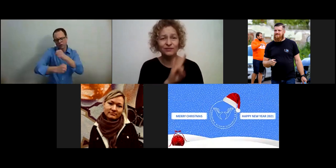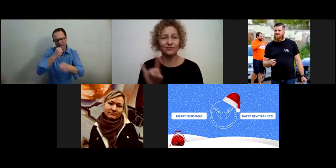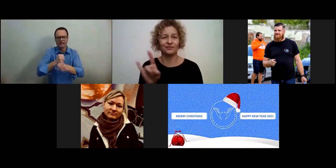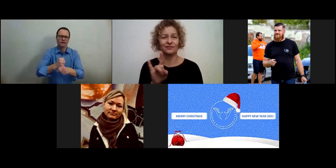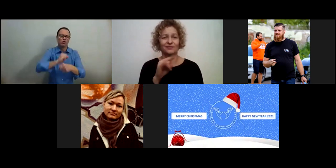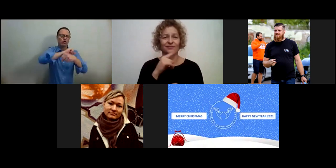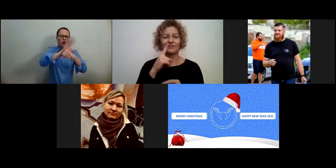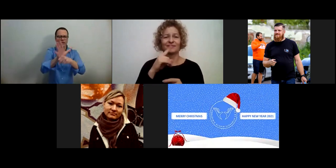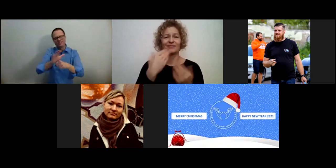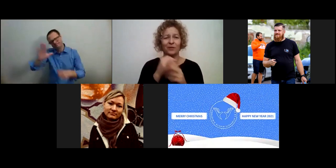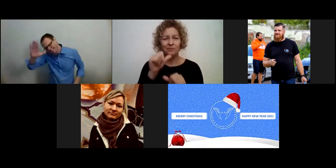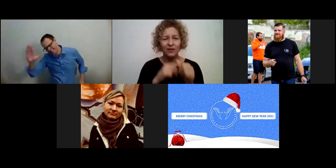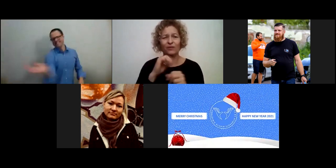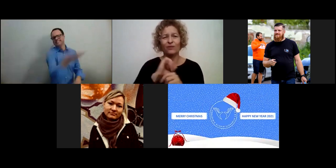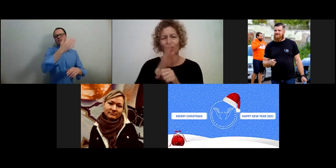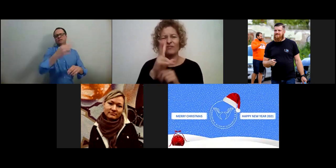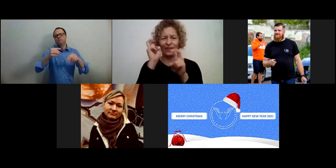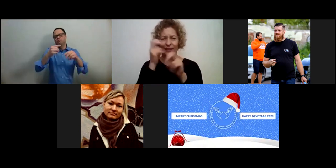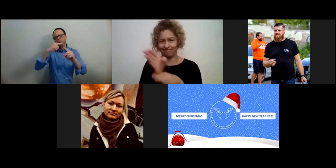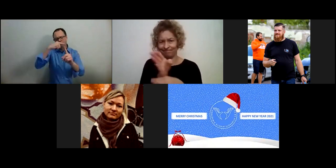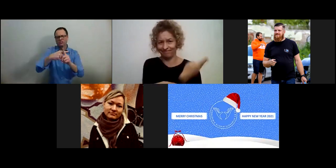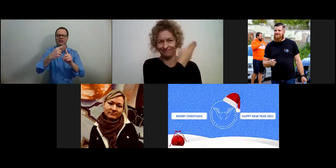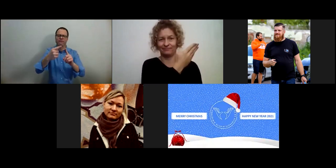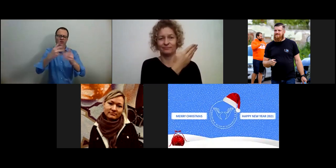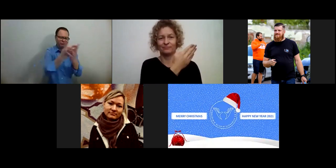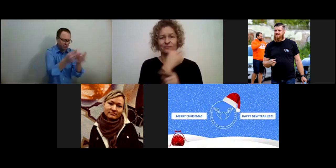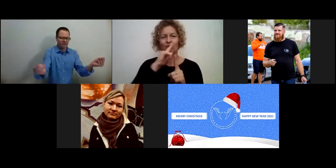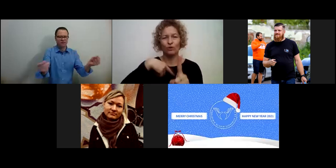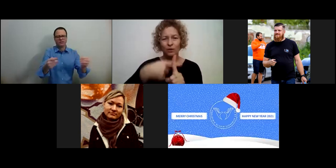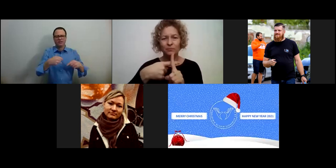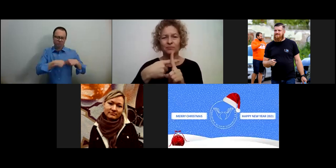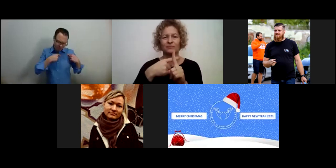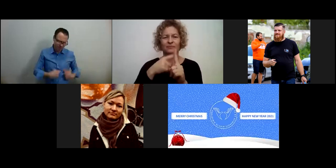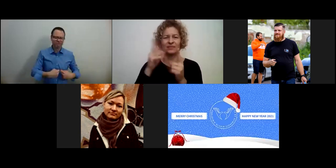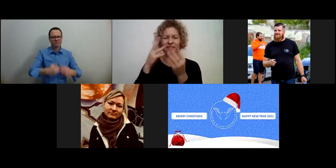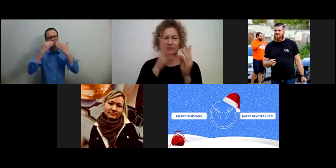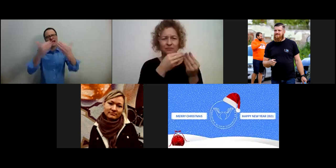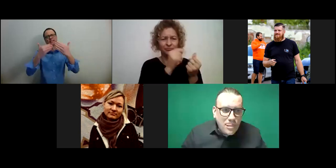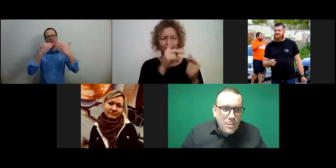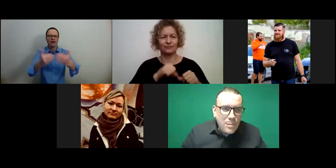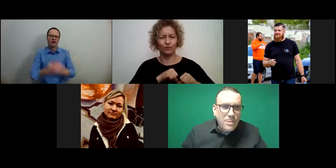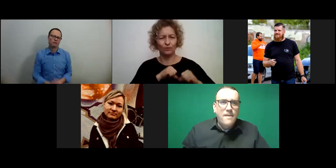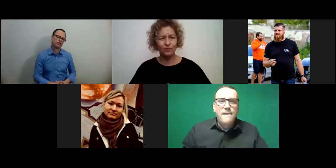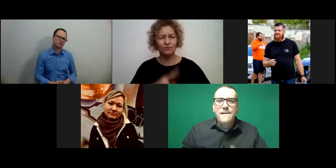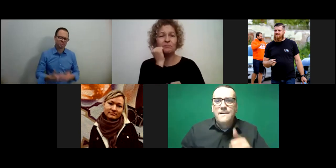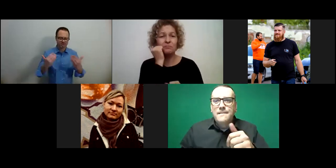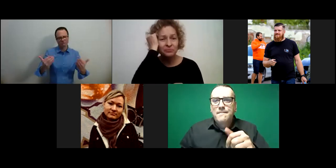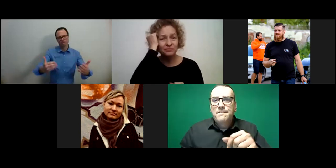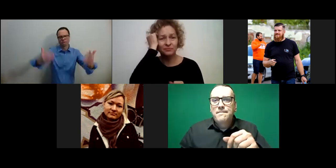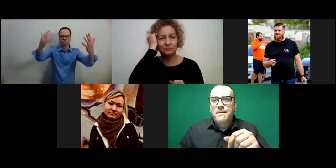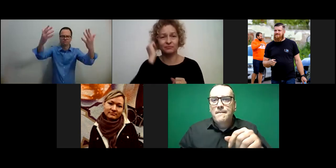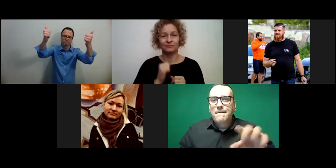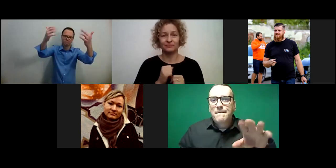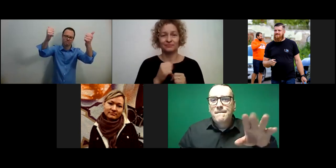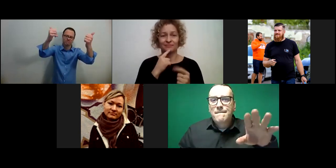you all a very, very Merry Christmas and a Corona-free 2021. May this epidemic come